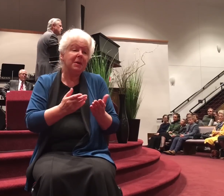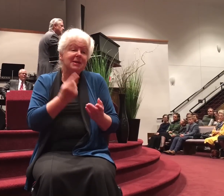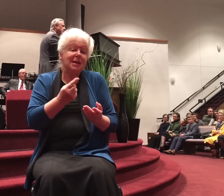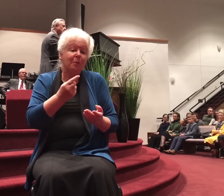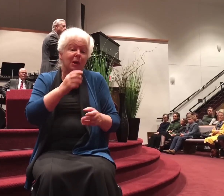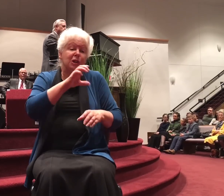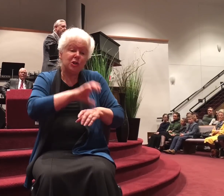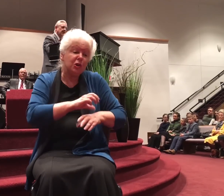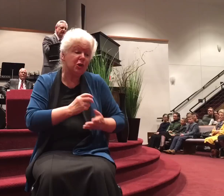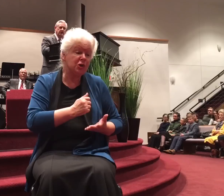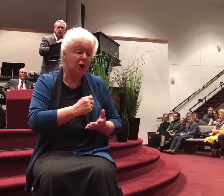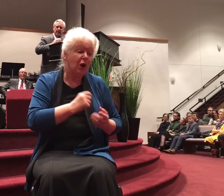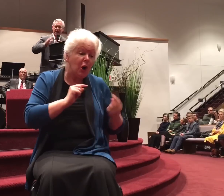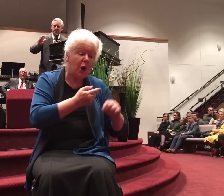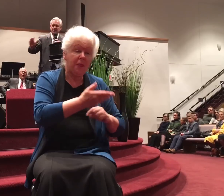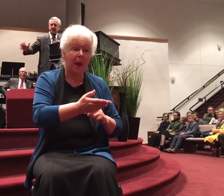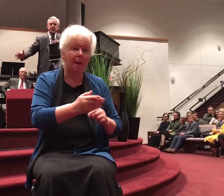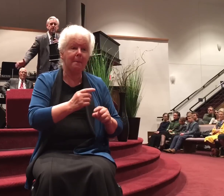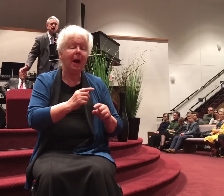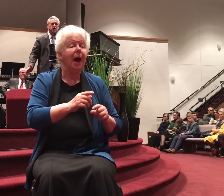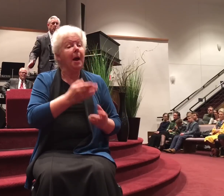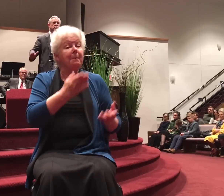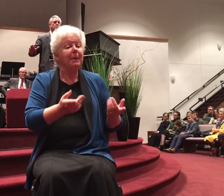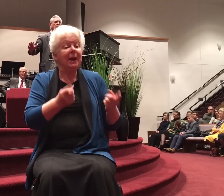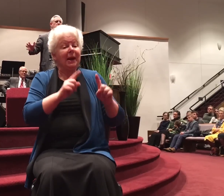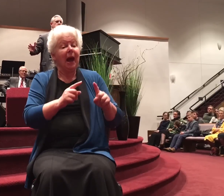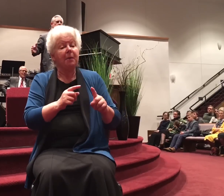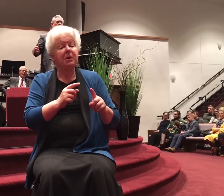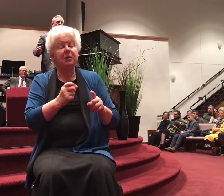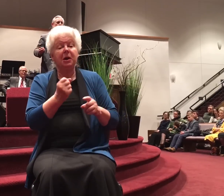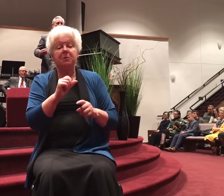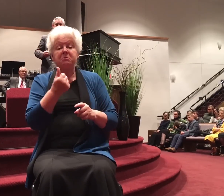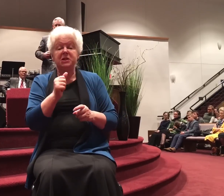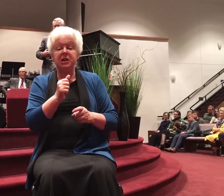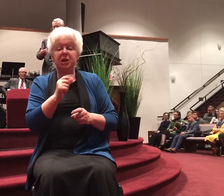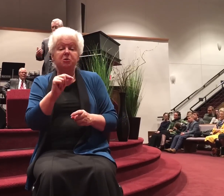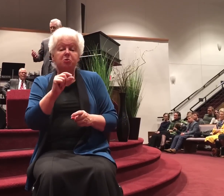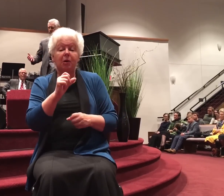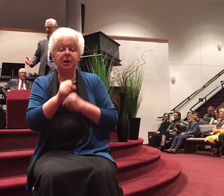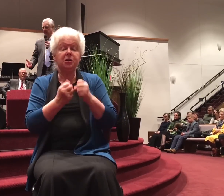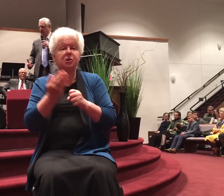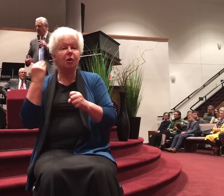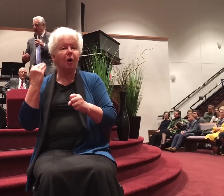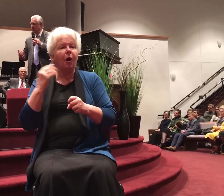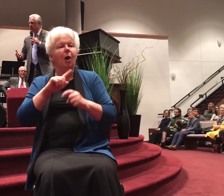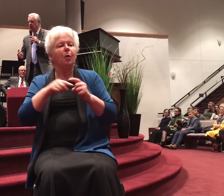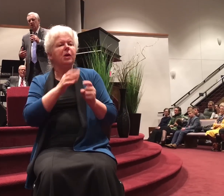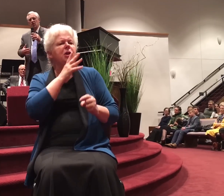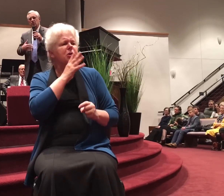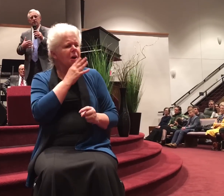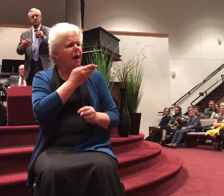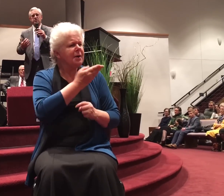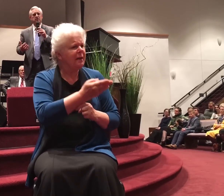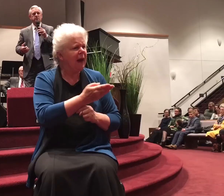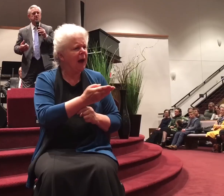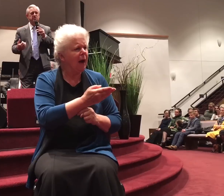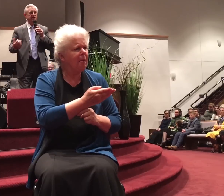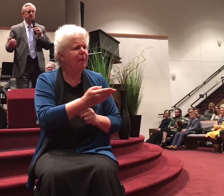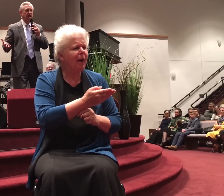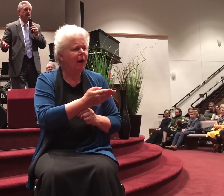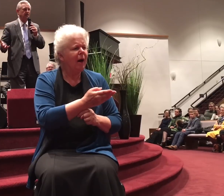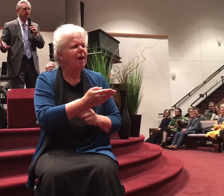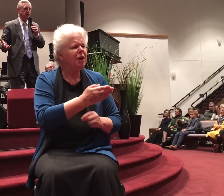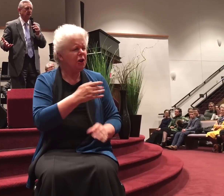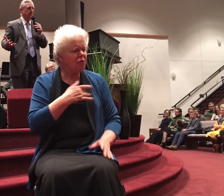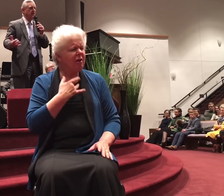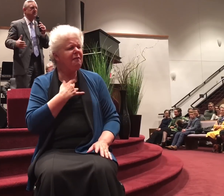abused. But even though that happened 10 years ago or 20 years ago, when you talk to them in a few minutes, you still